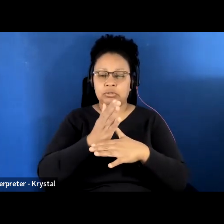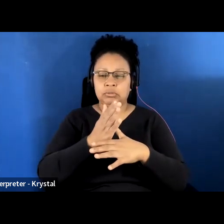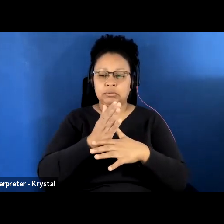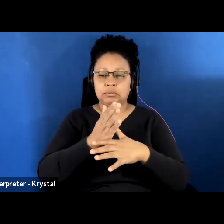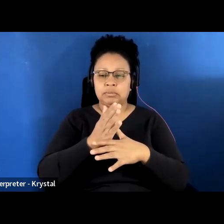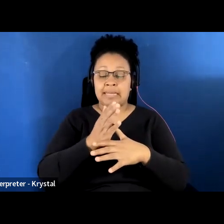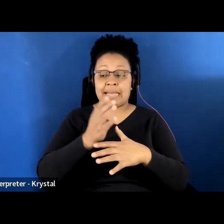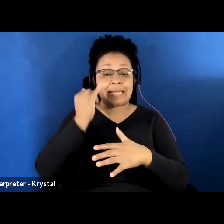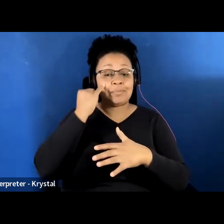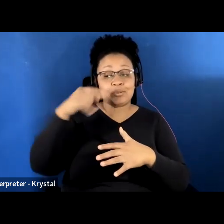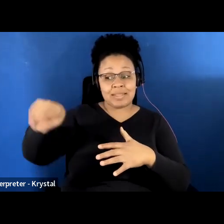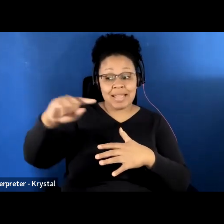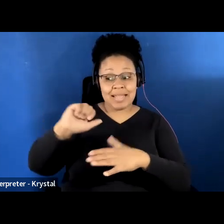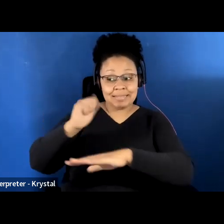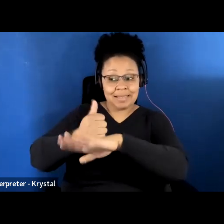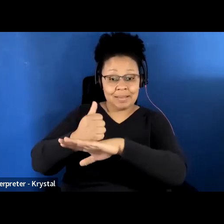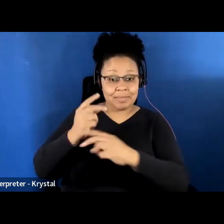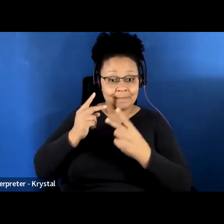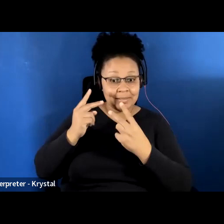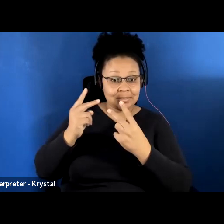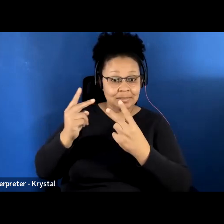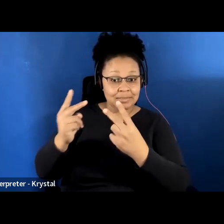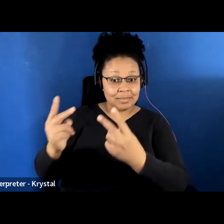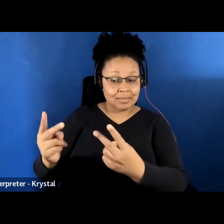they set up the visit, I'm gonna,